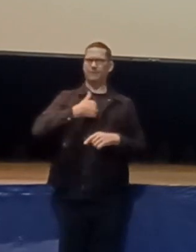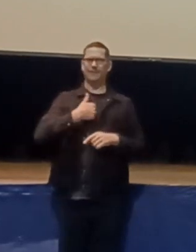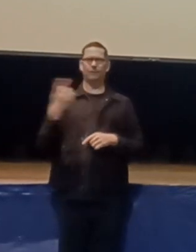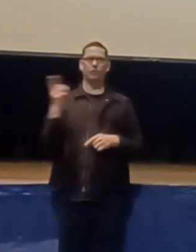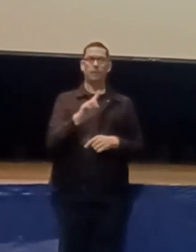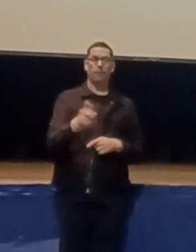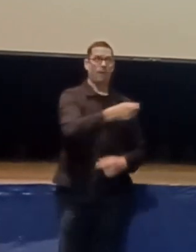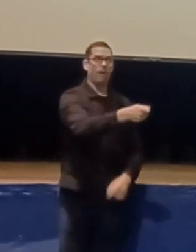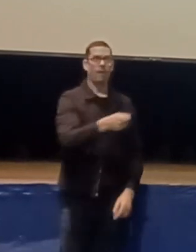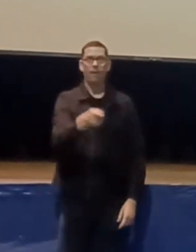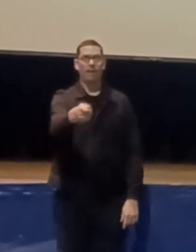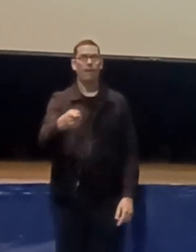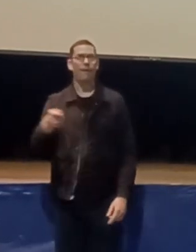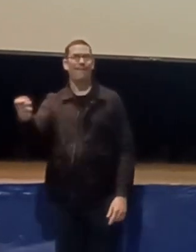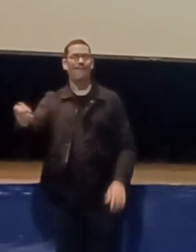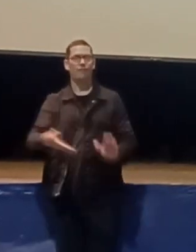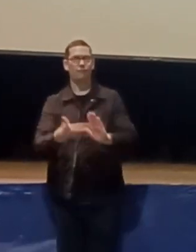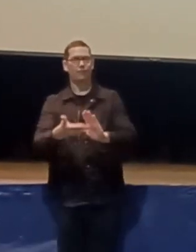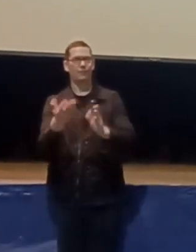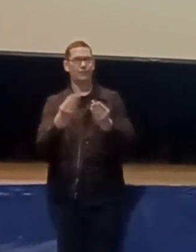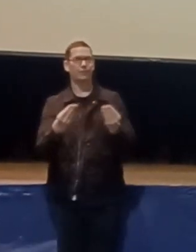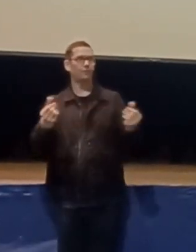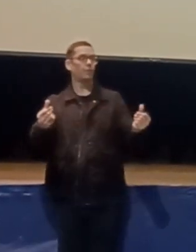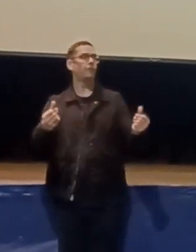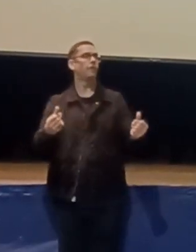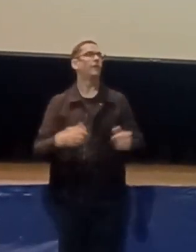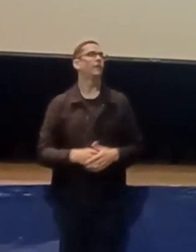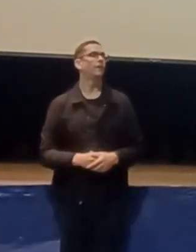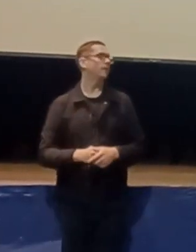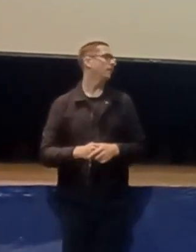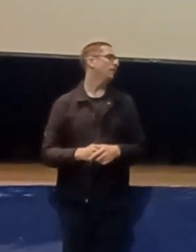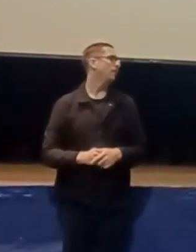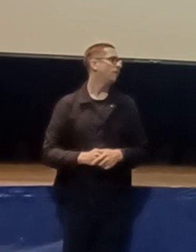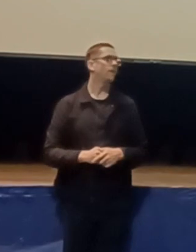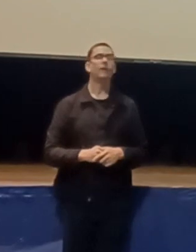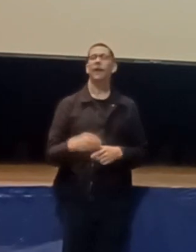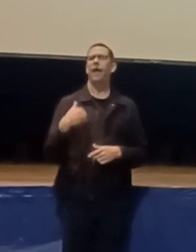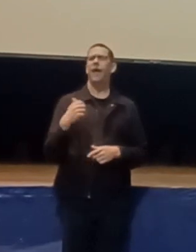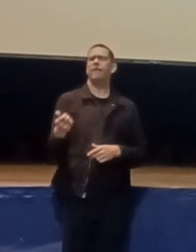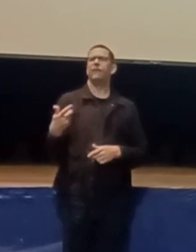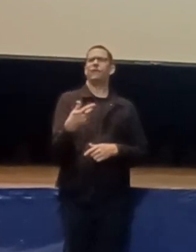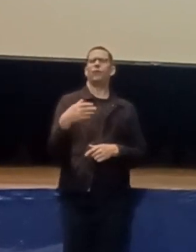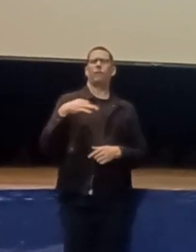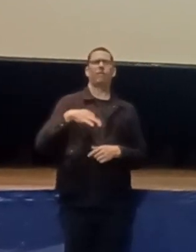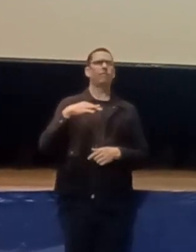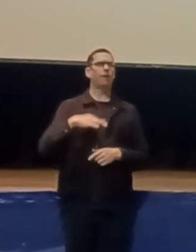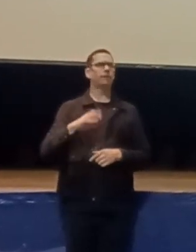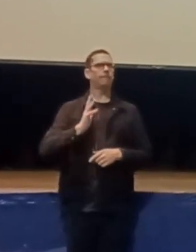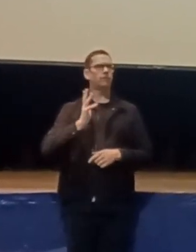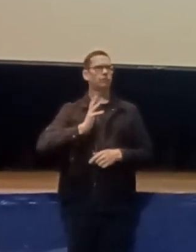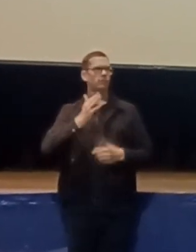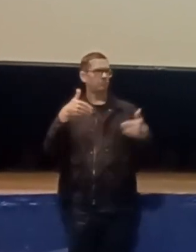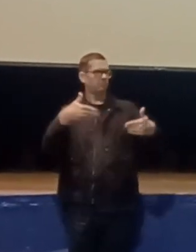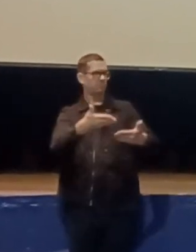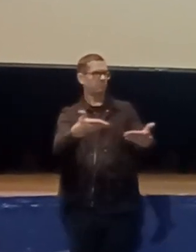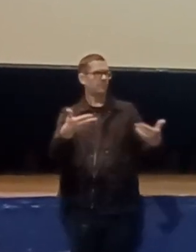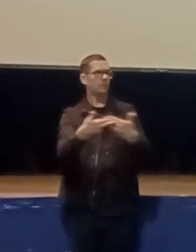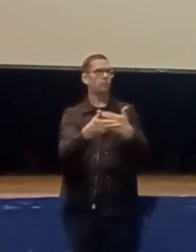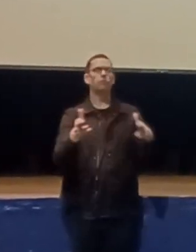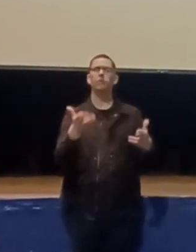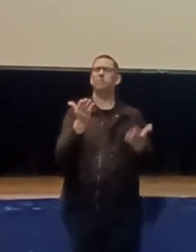What we'd love to do is have folks raise their hands. We also have an opportunity, there's a few elected officials in the room, though I think I've spoken to them, and they